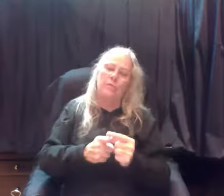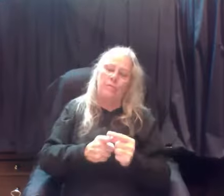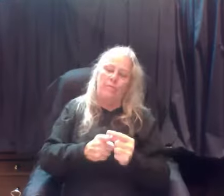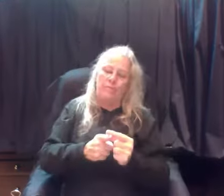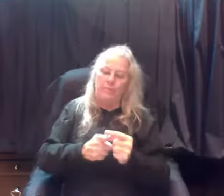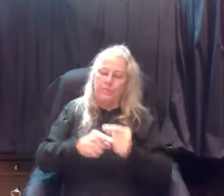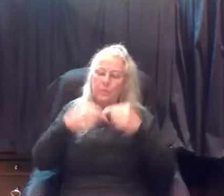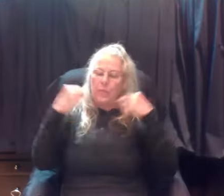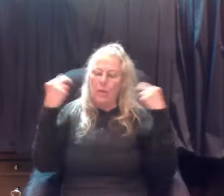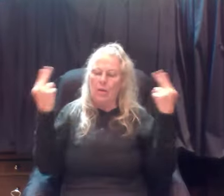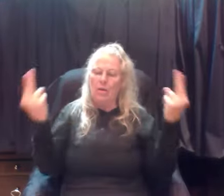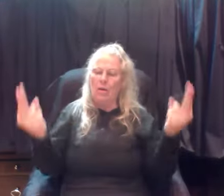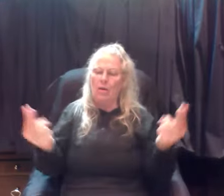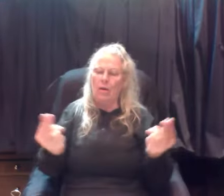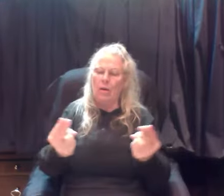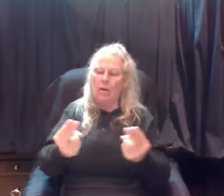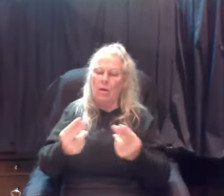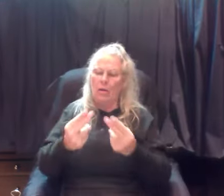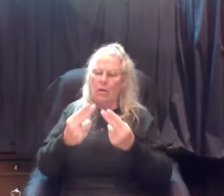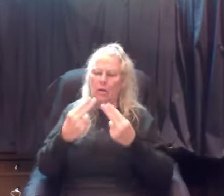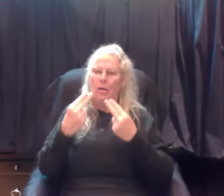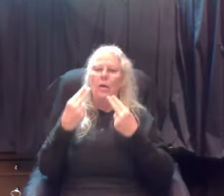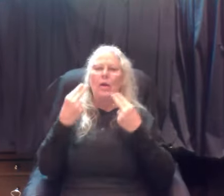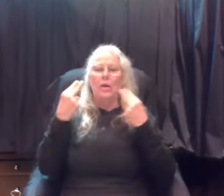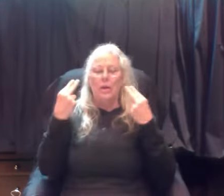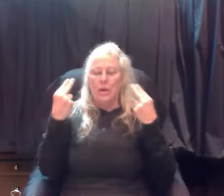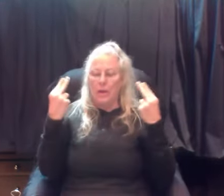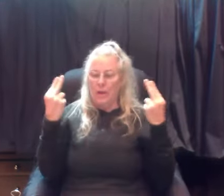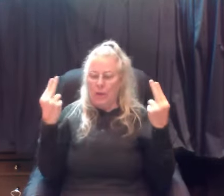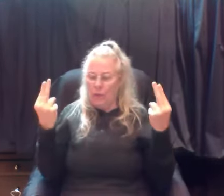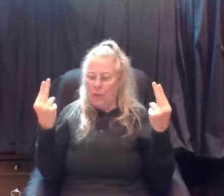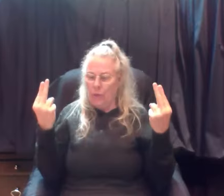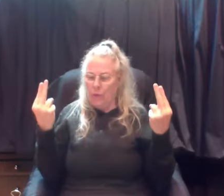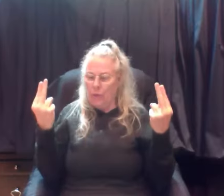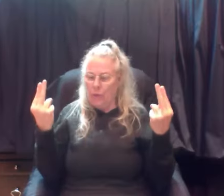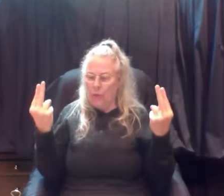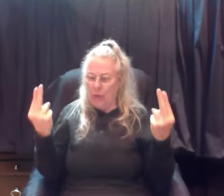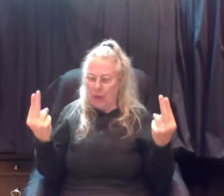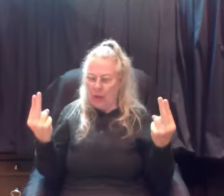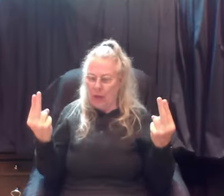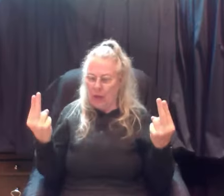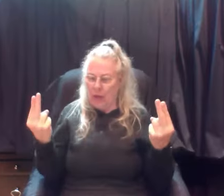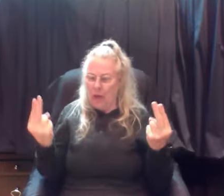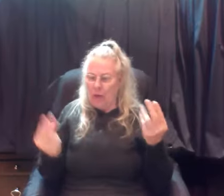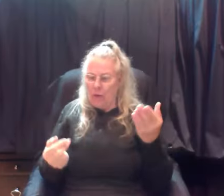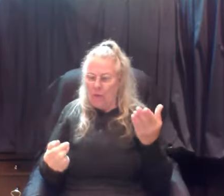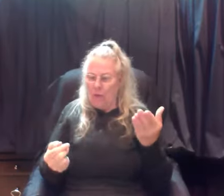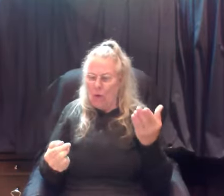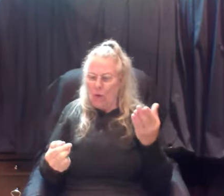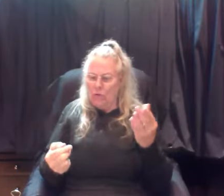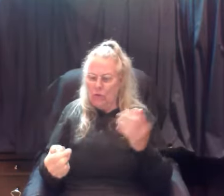alleluia those to